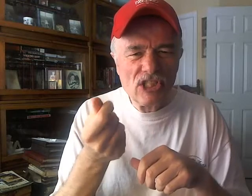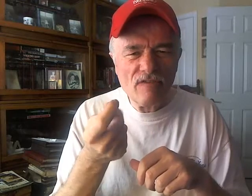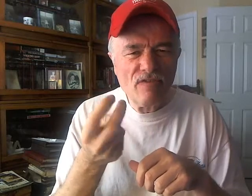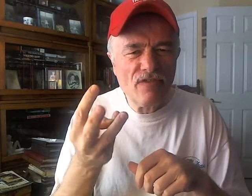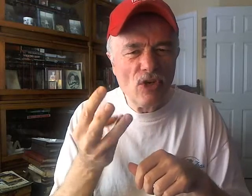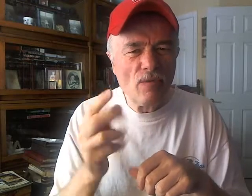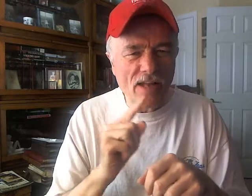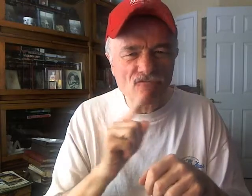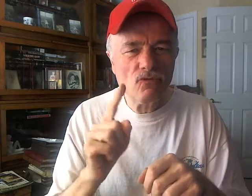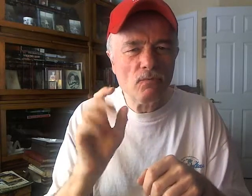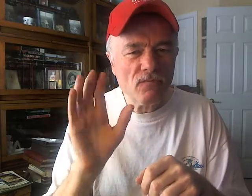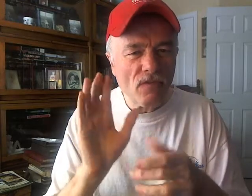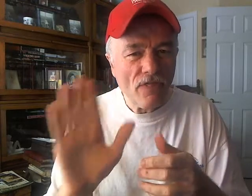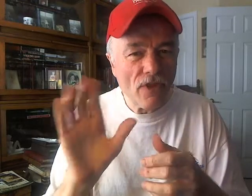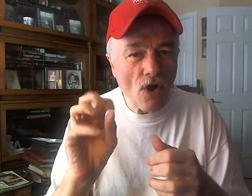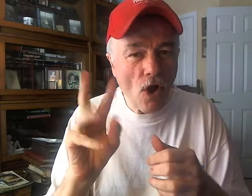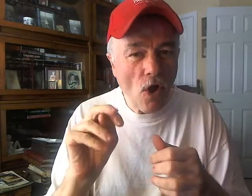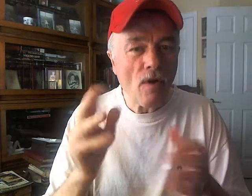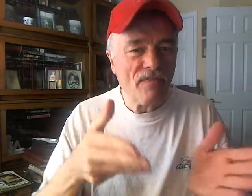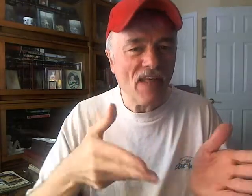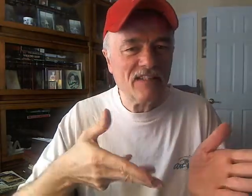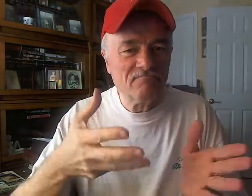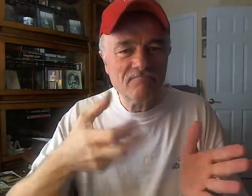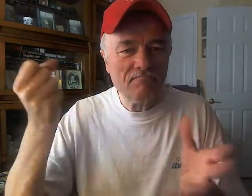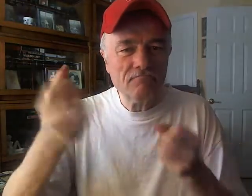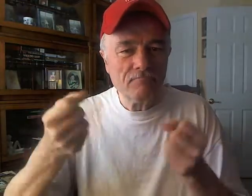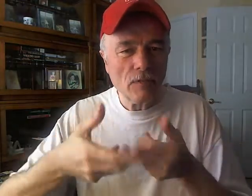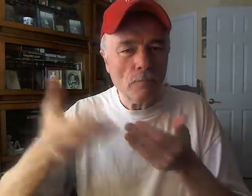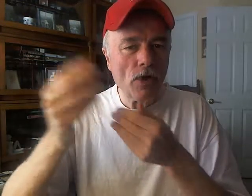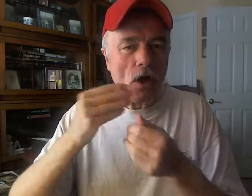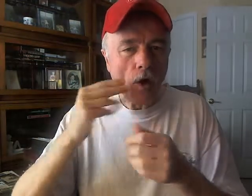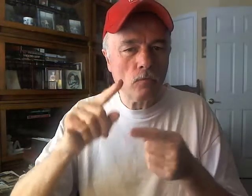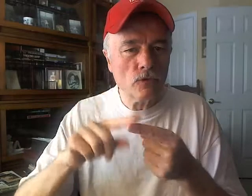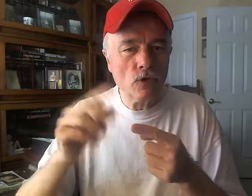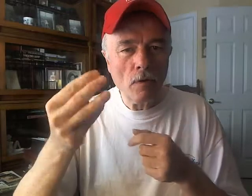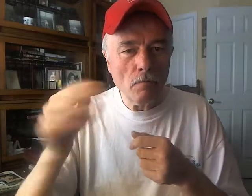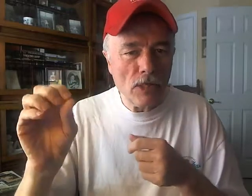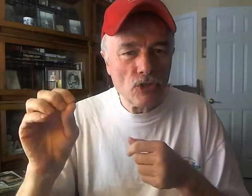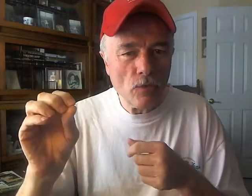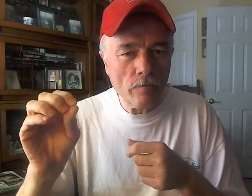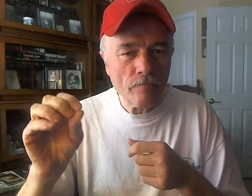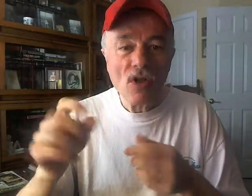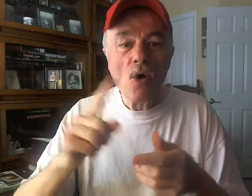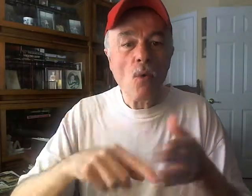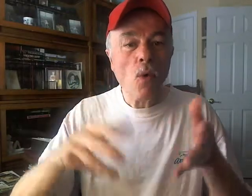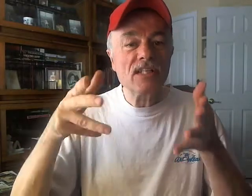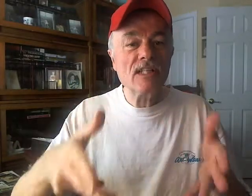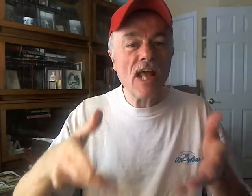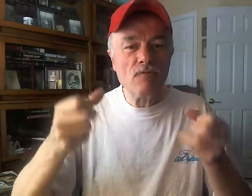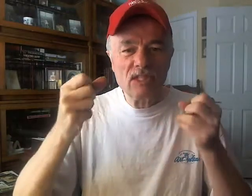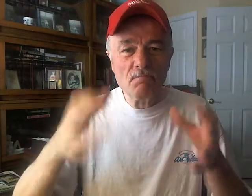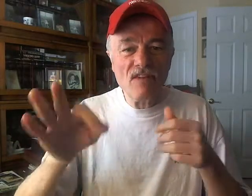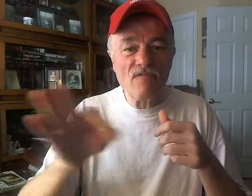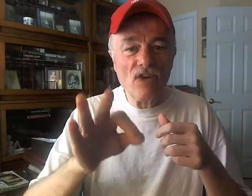a few that to their own, they belong to mission, was never been